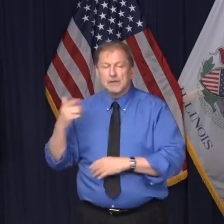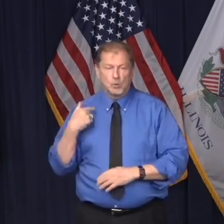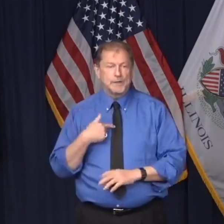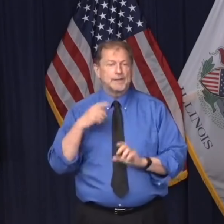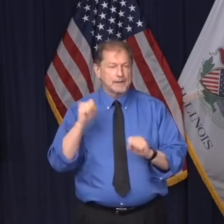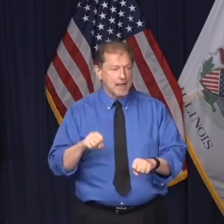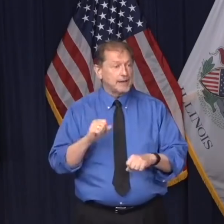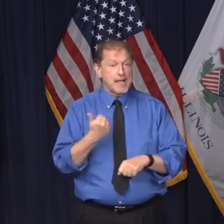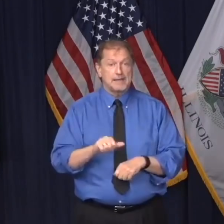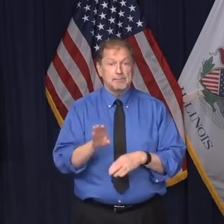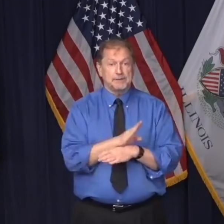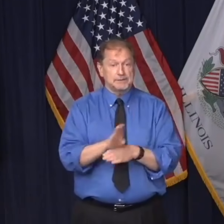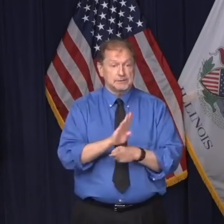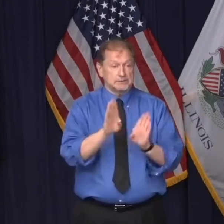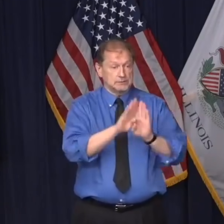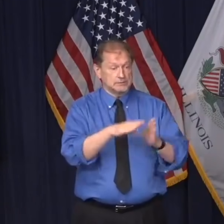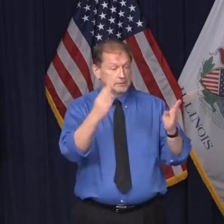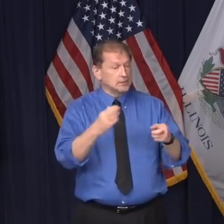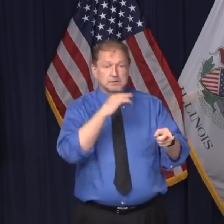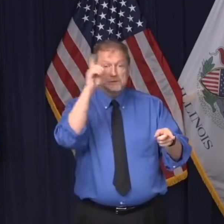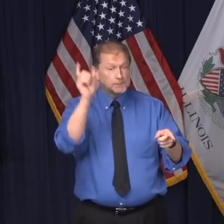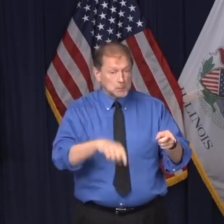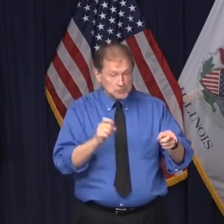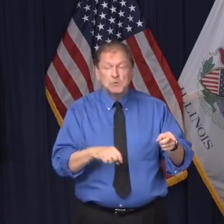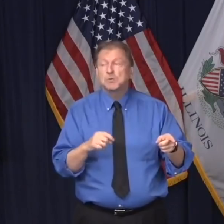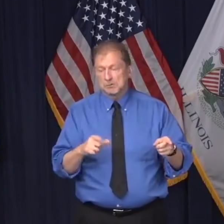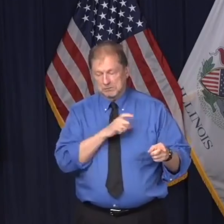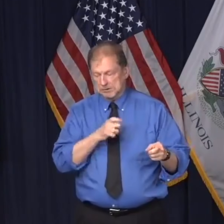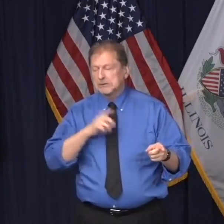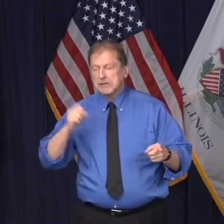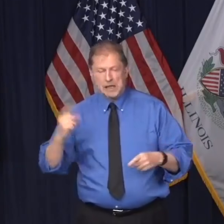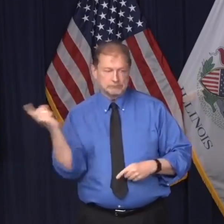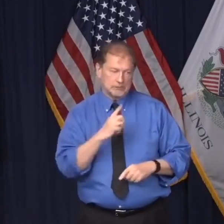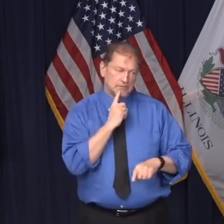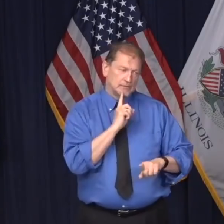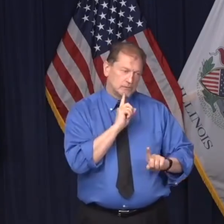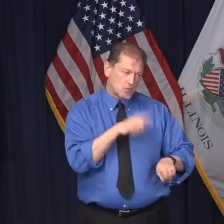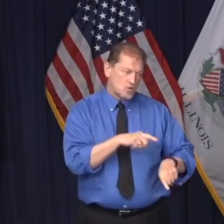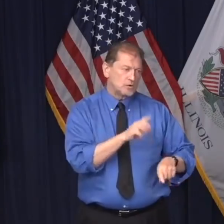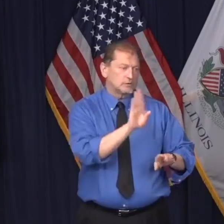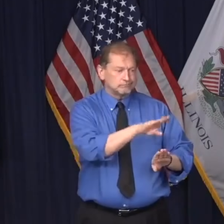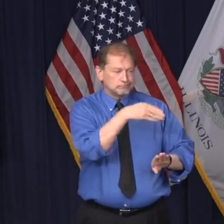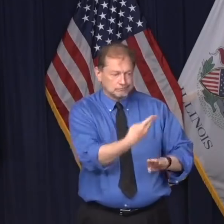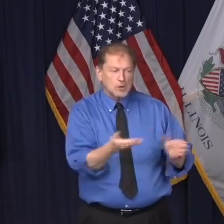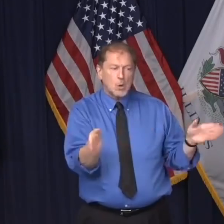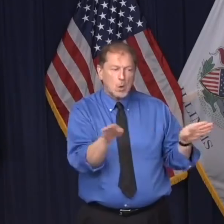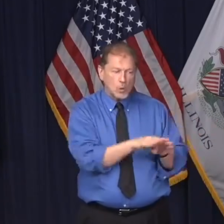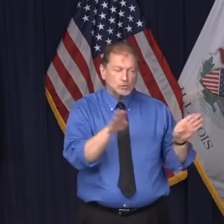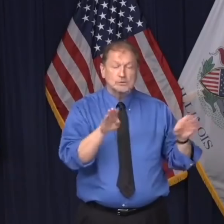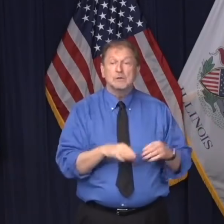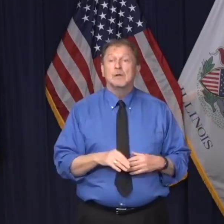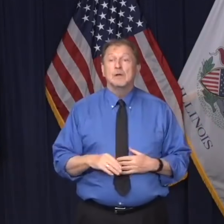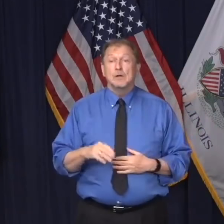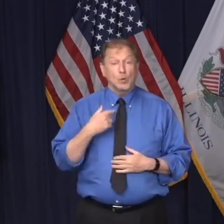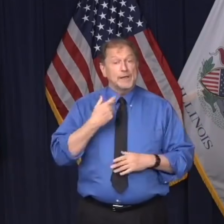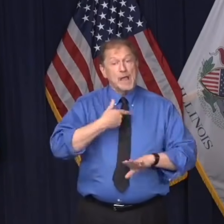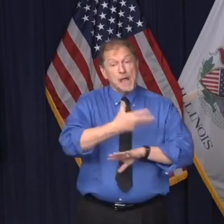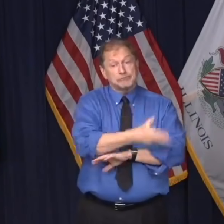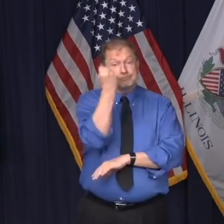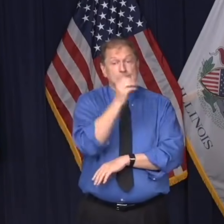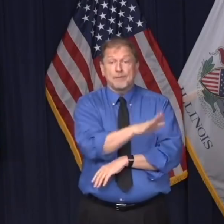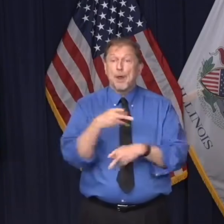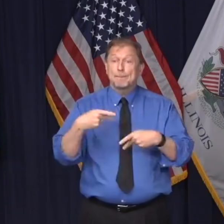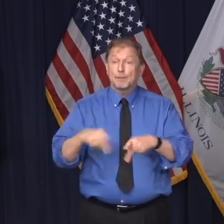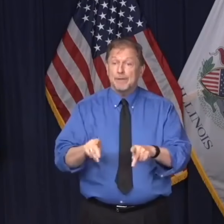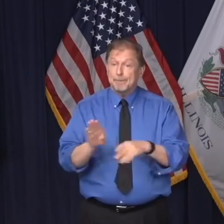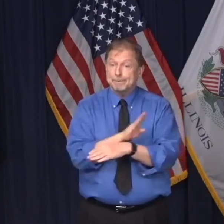owners that are opening against the rule. We have enforcement mechanisms. Their permits can be taken away. The state